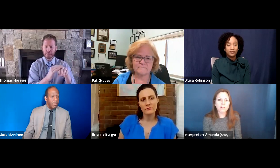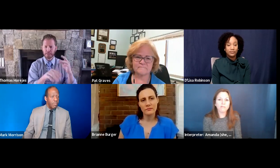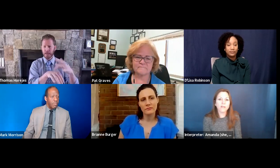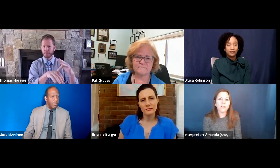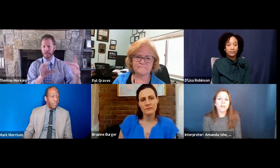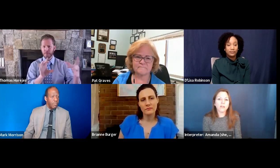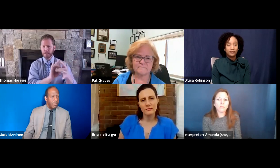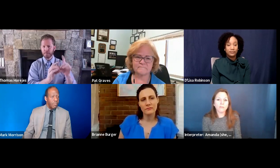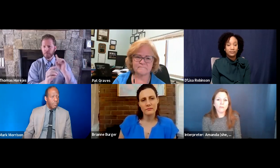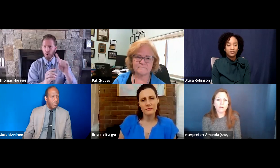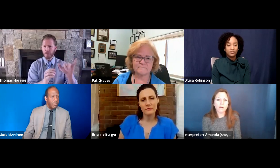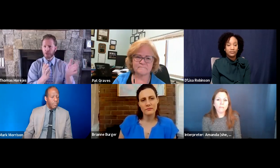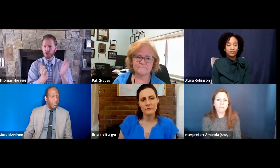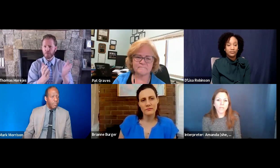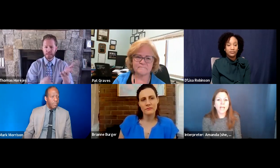terms of